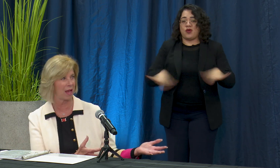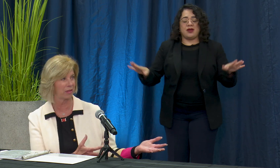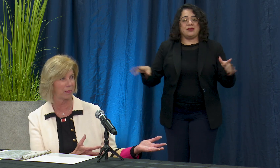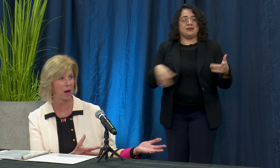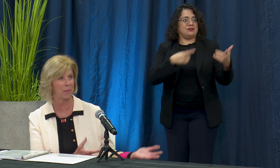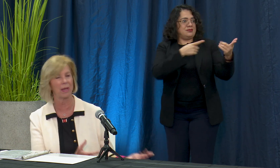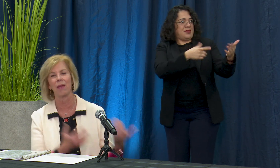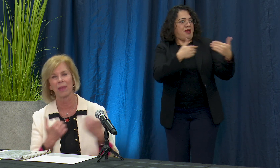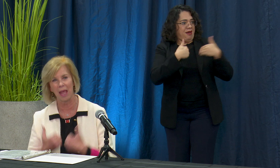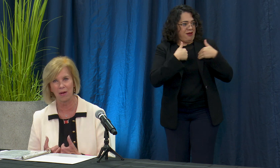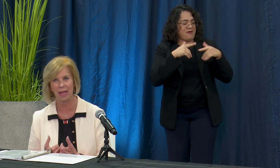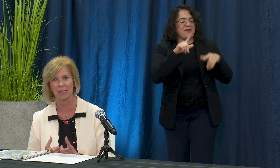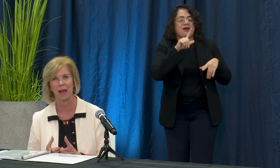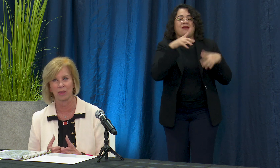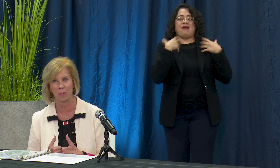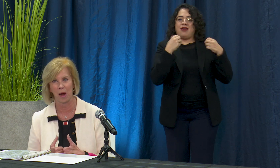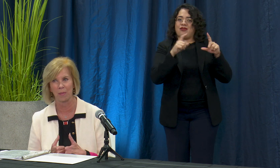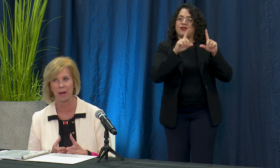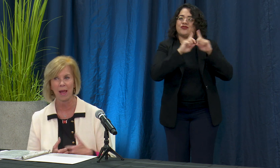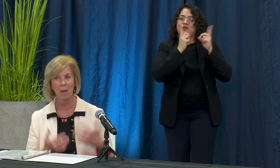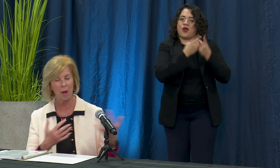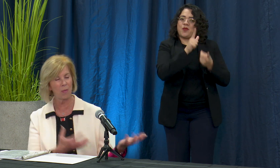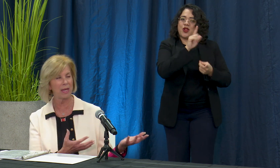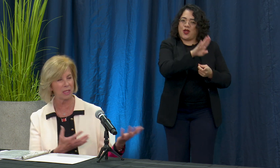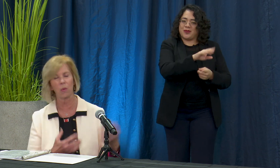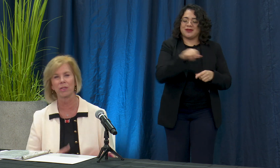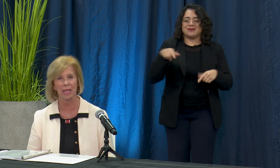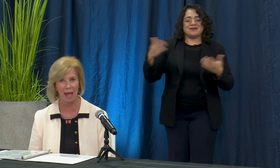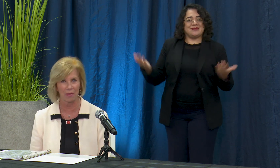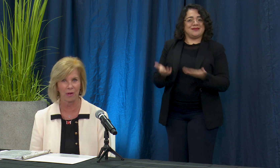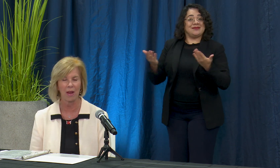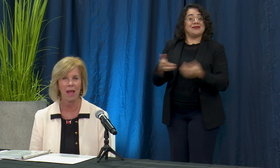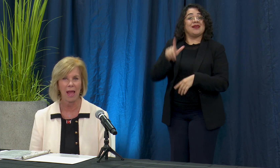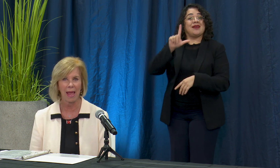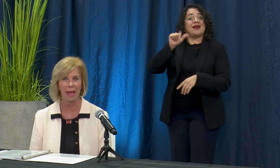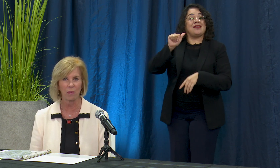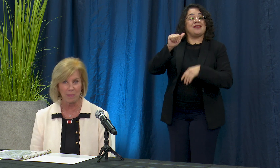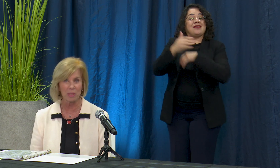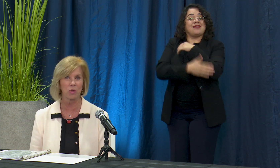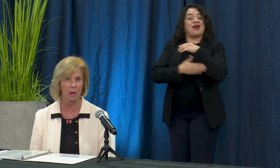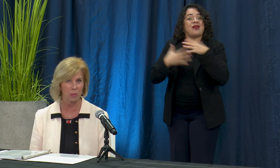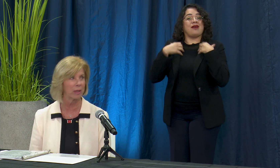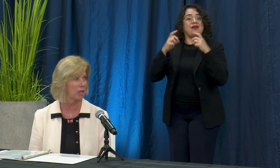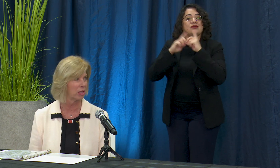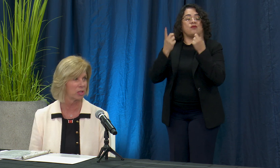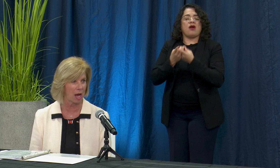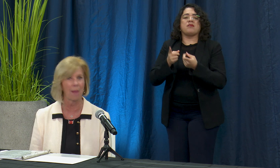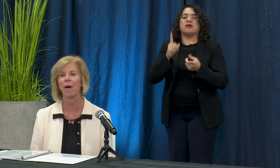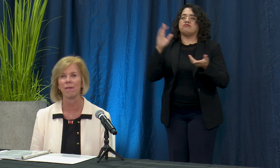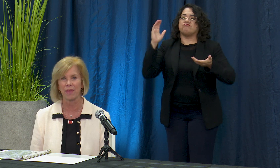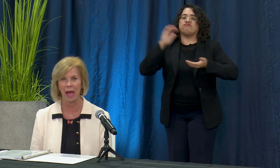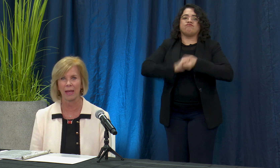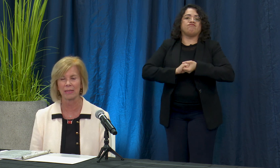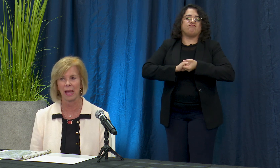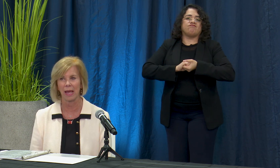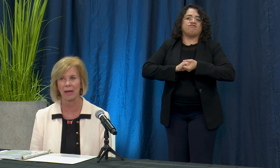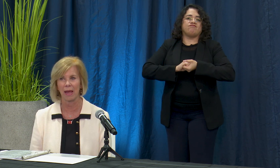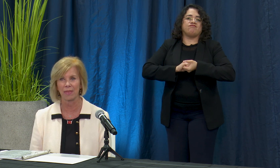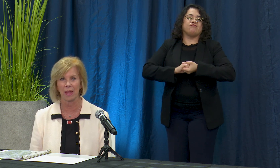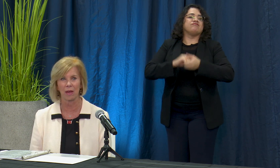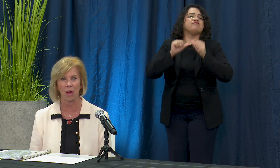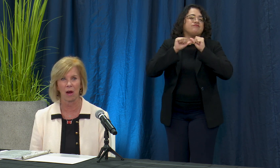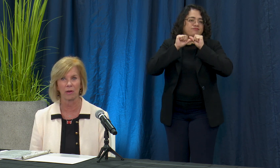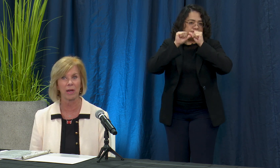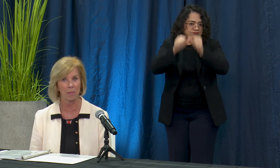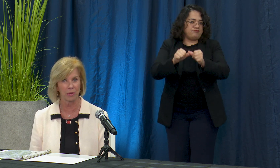you have a health department and the county has a health department, but we need to work together. And we've been doing a really good job of that. And